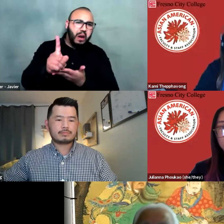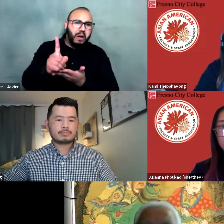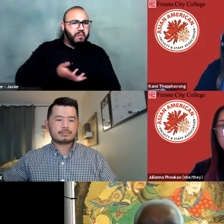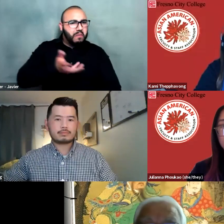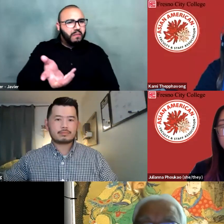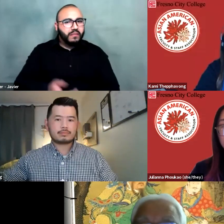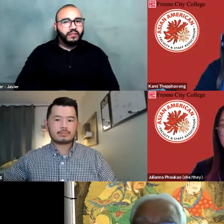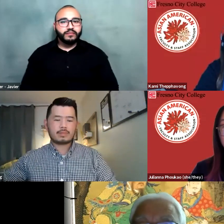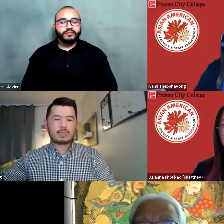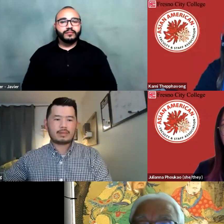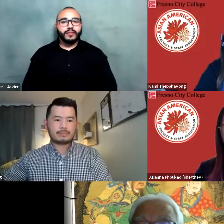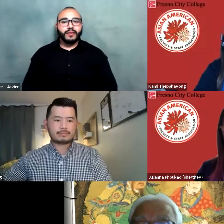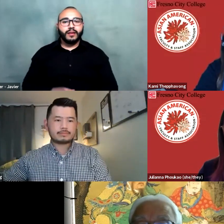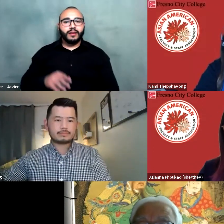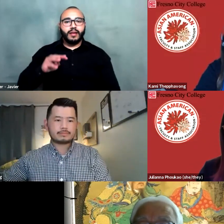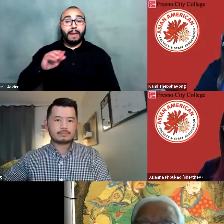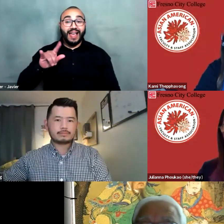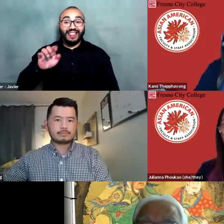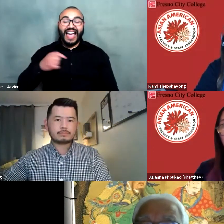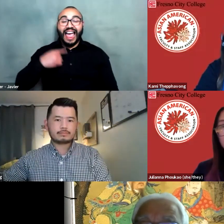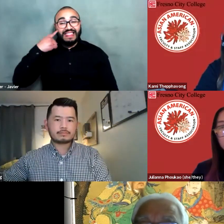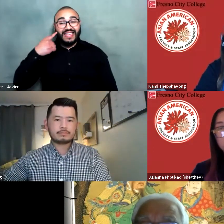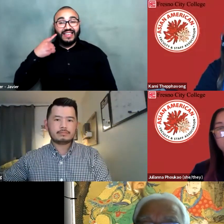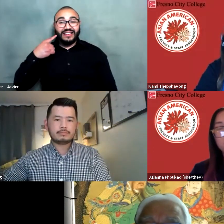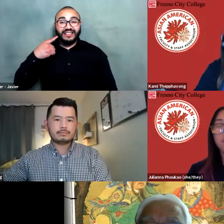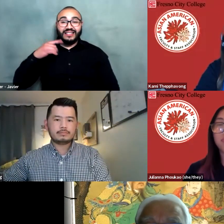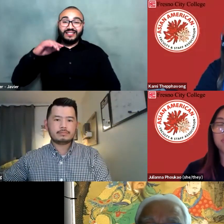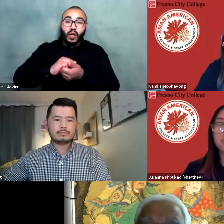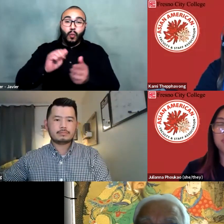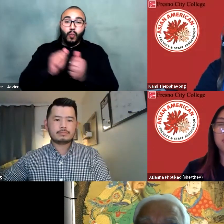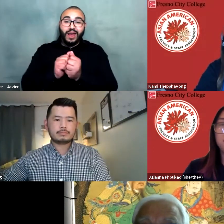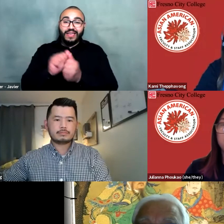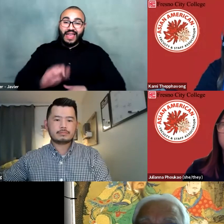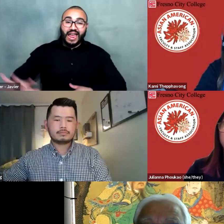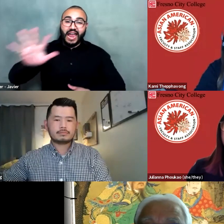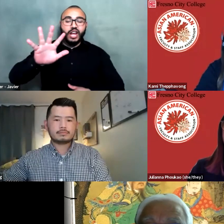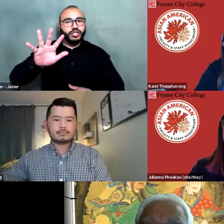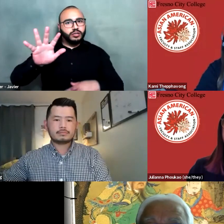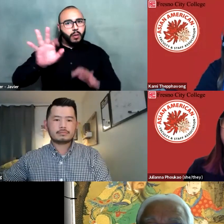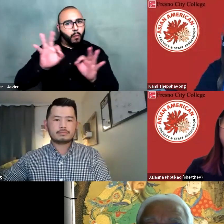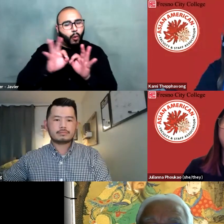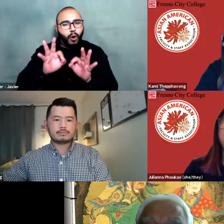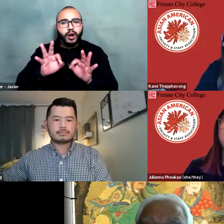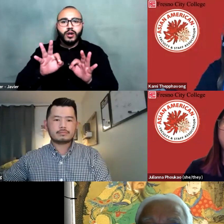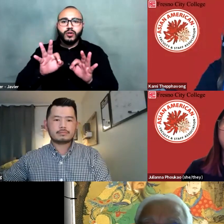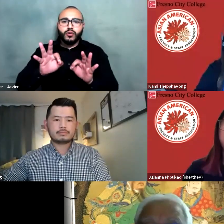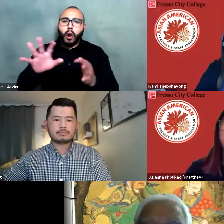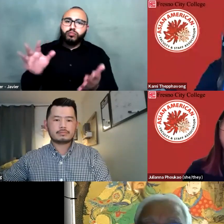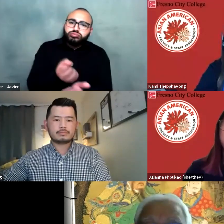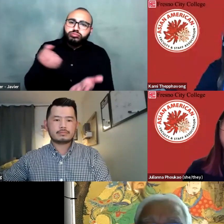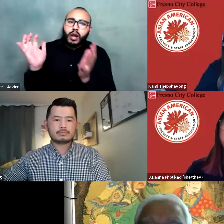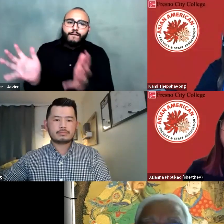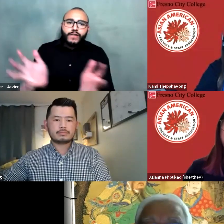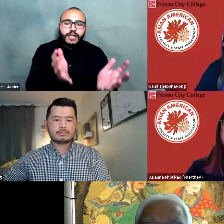Well, I think Stand with Asians is an opportunity to start that conversation, for everyone to have the conversation and to be